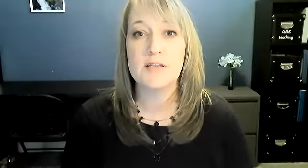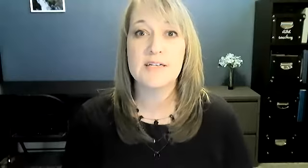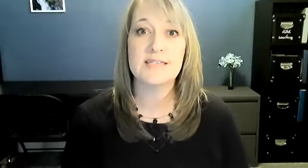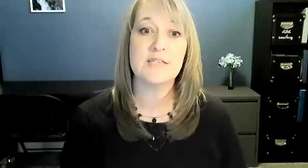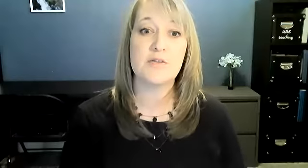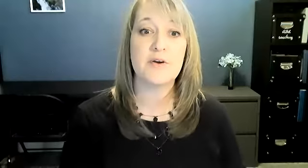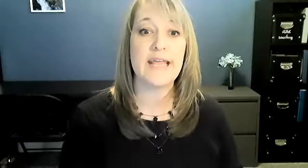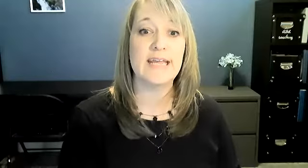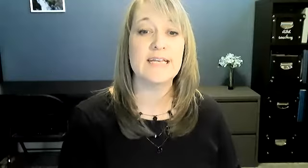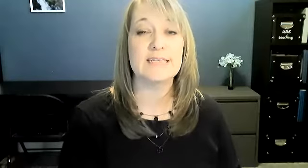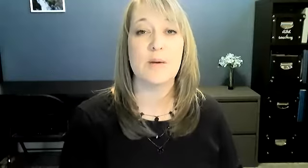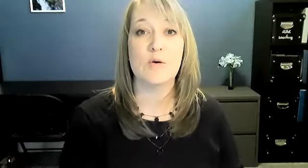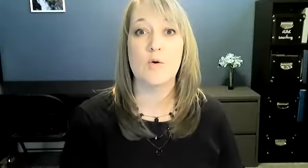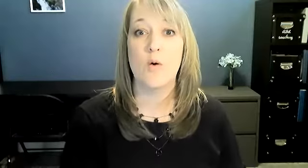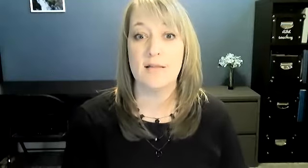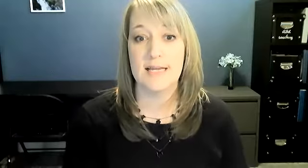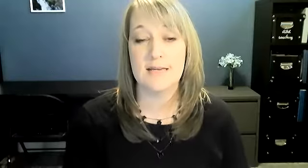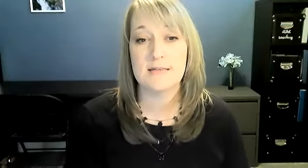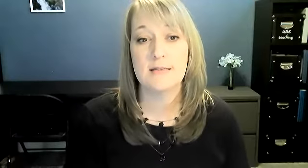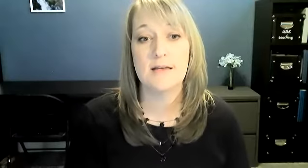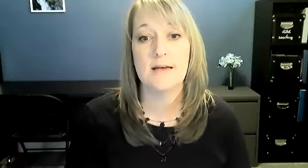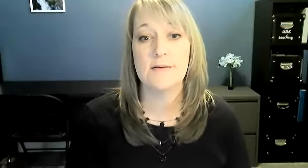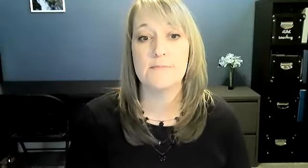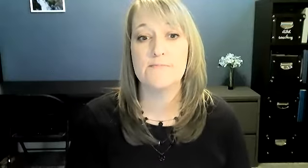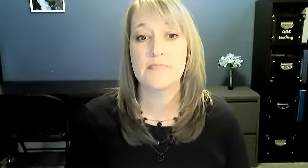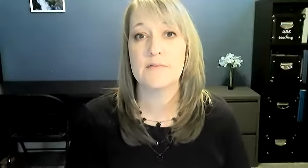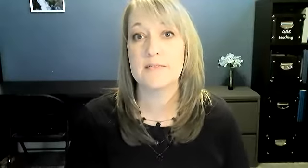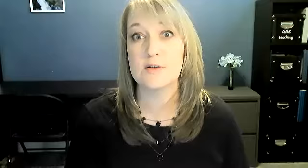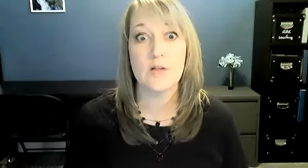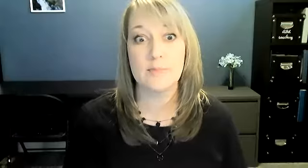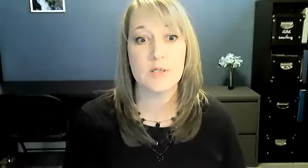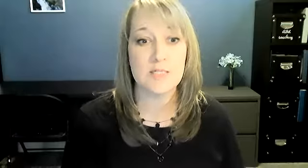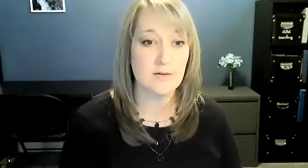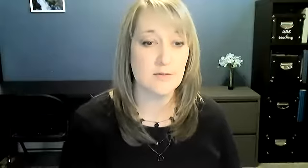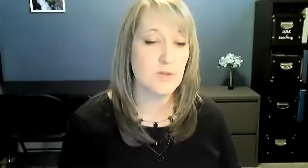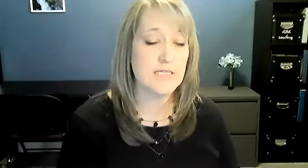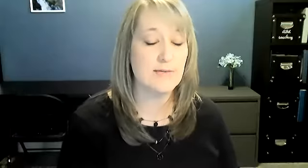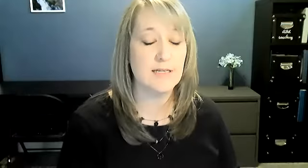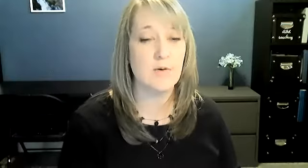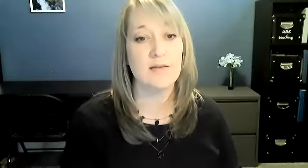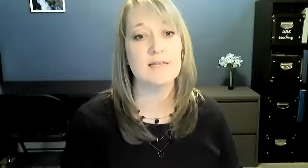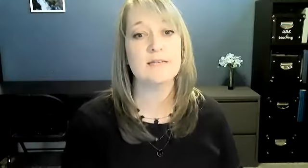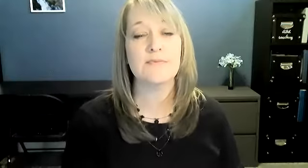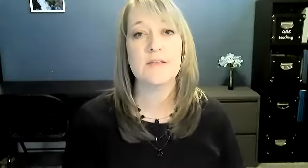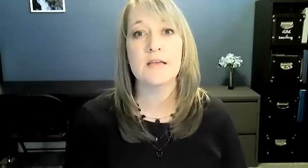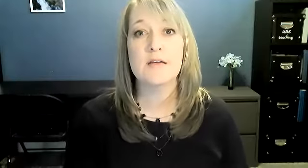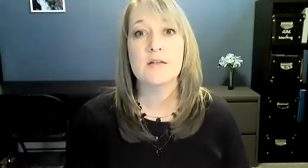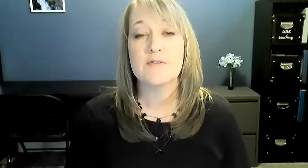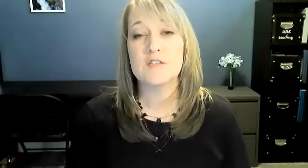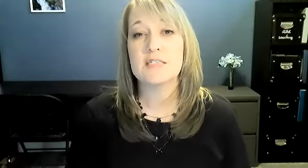Vocabulary list 38 is about qualities, um, physical and personality qualities. The first